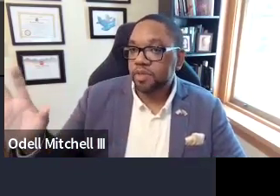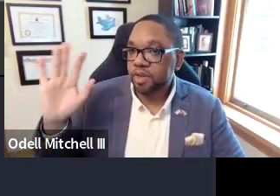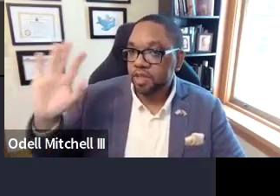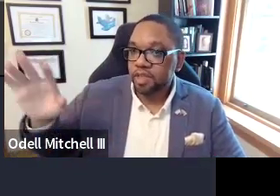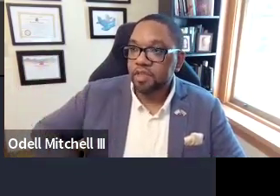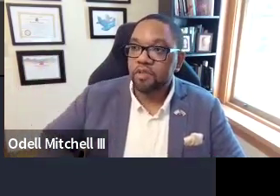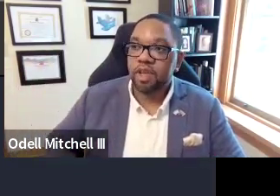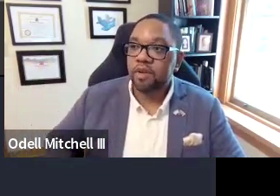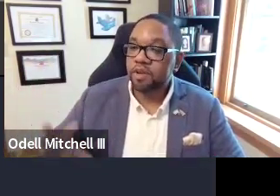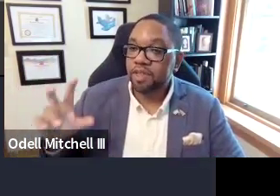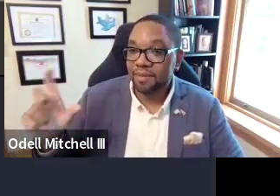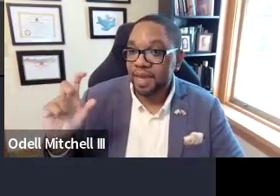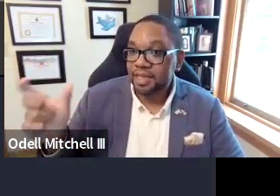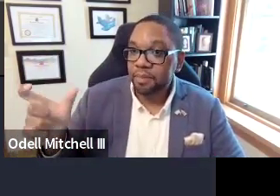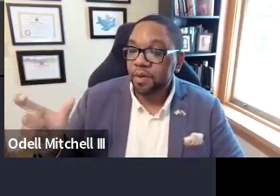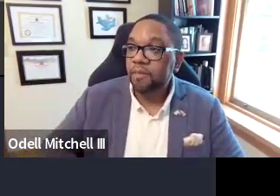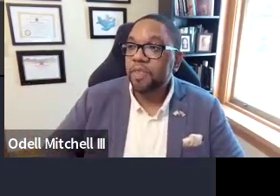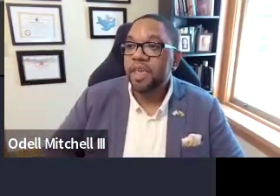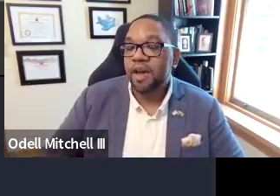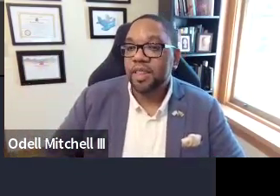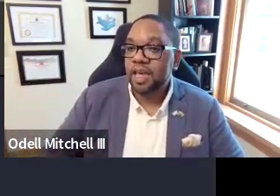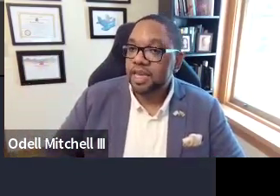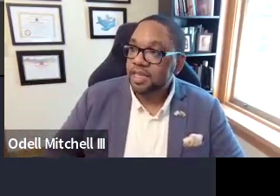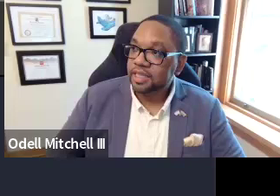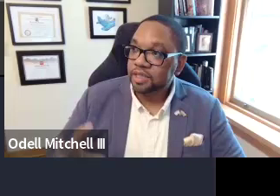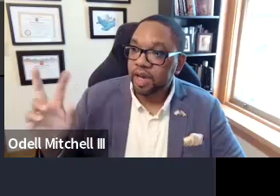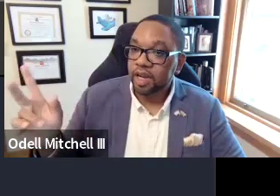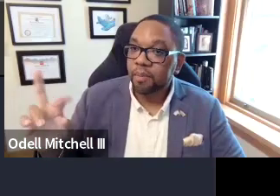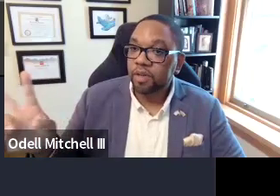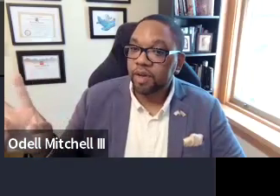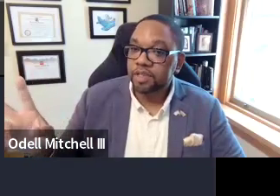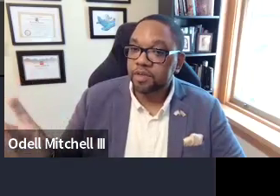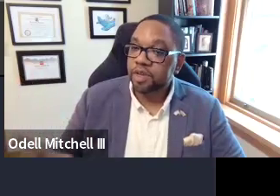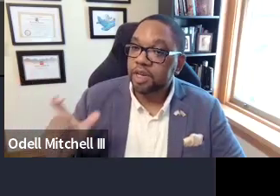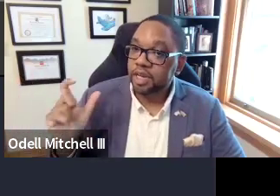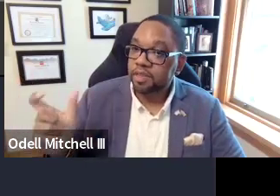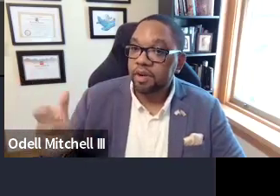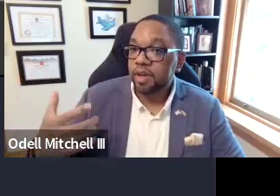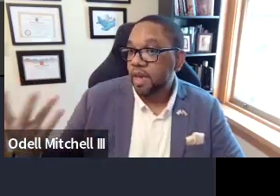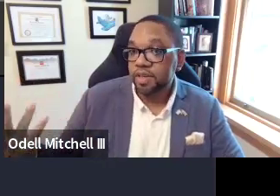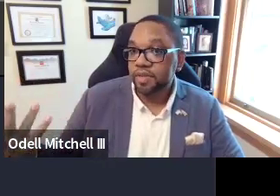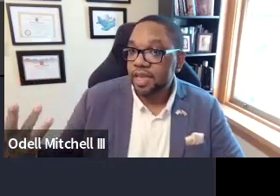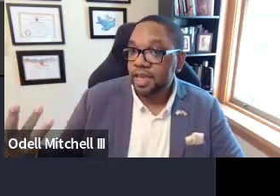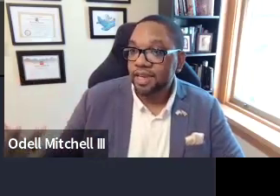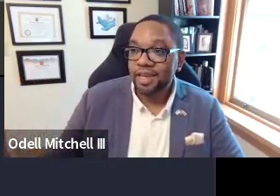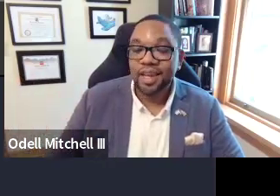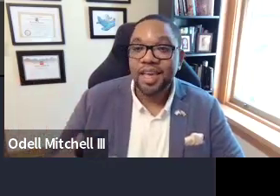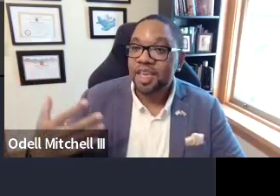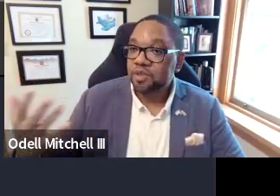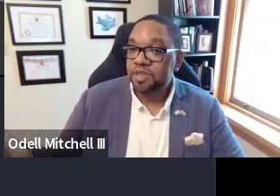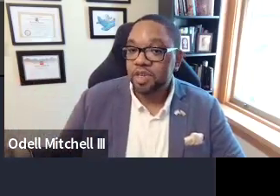is what we'll do. You can see on screen that we're using a Mentee poll. And what that is you've got a couple of ways to do it. You can either, if you have a device